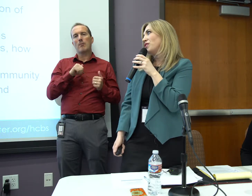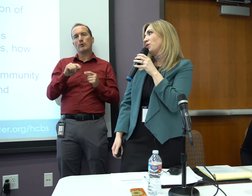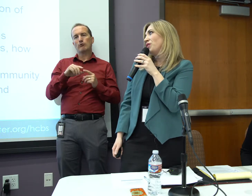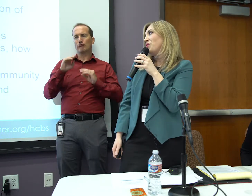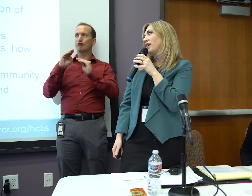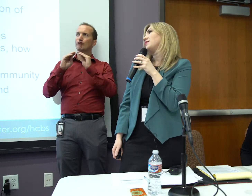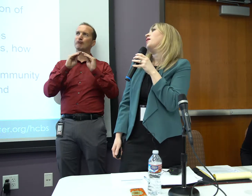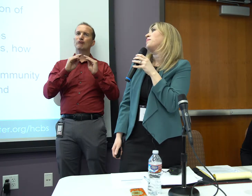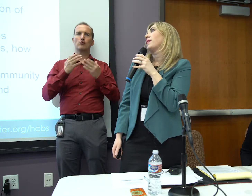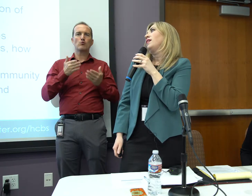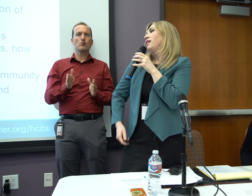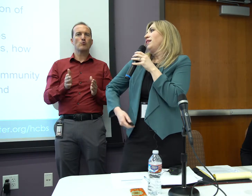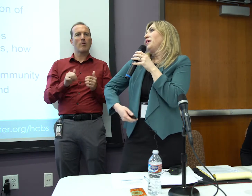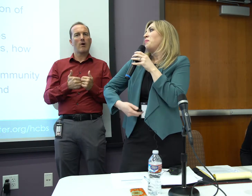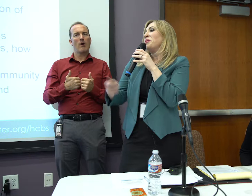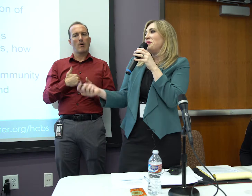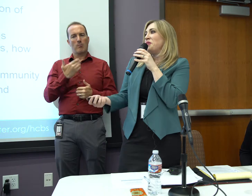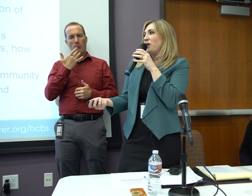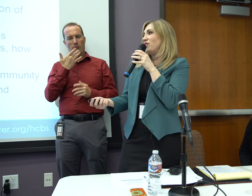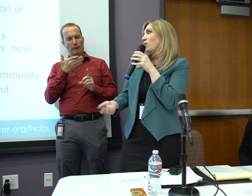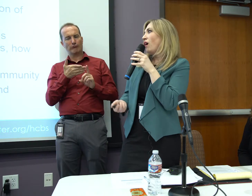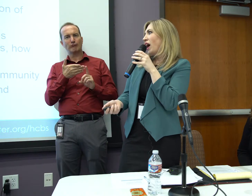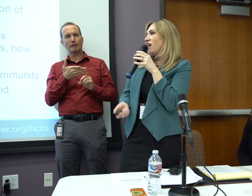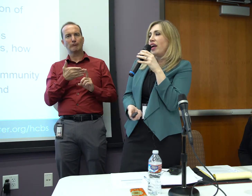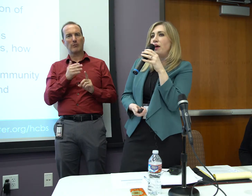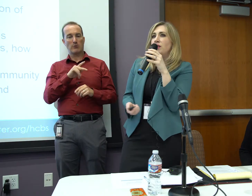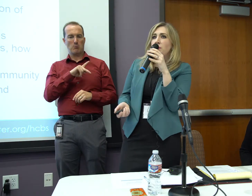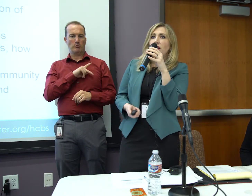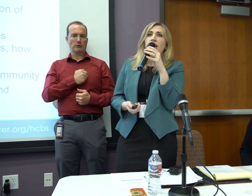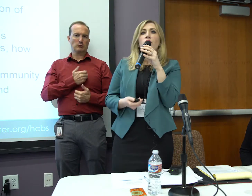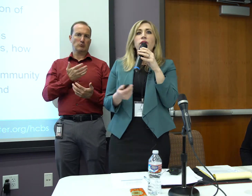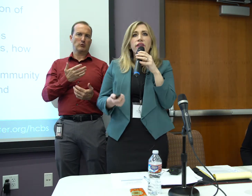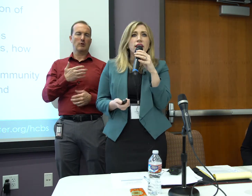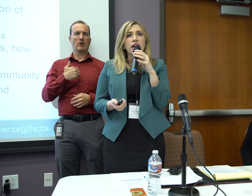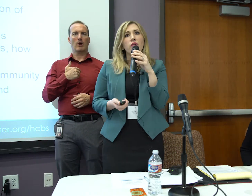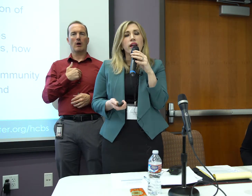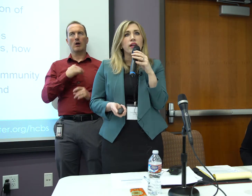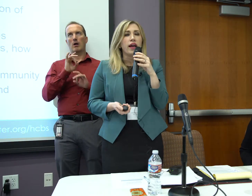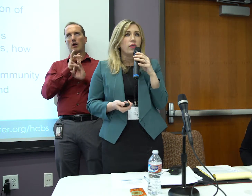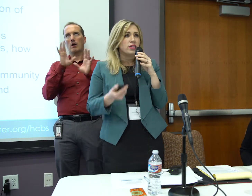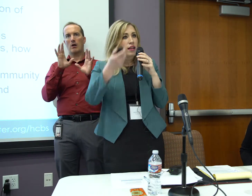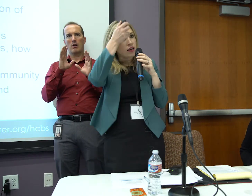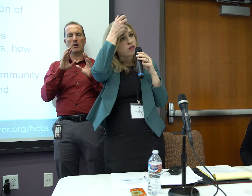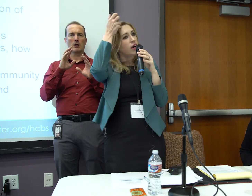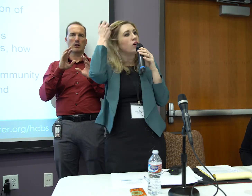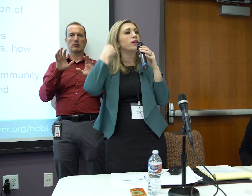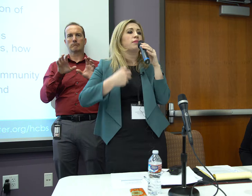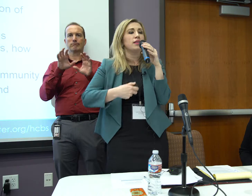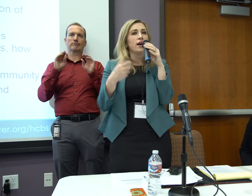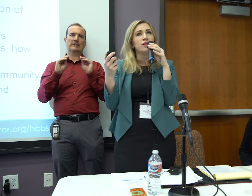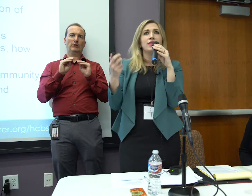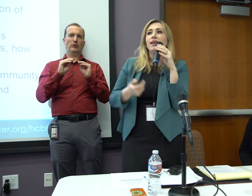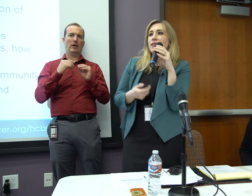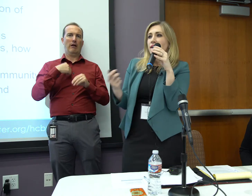way you want to. That's a personal expression that we all have. I happen to be like horrific at decorating, and I always think like, oh no,